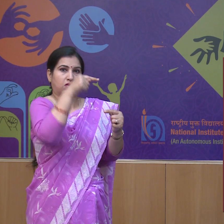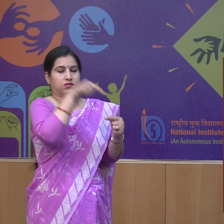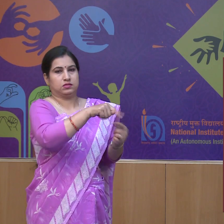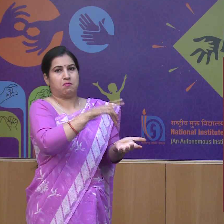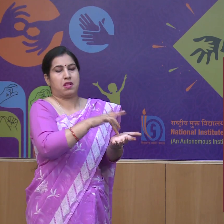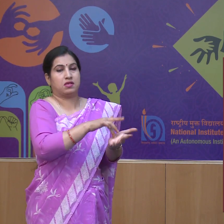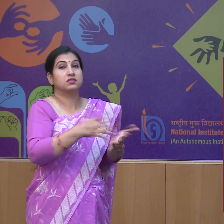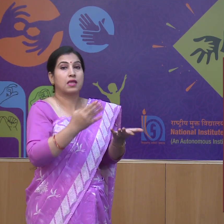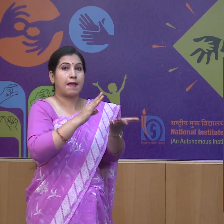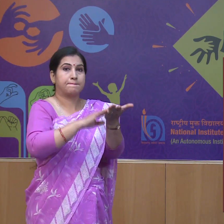of Mysore